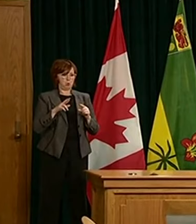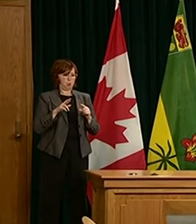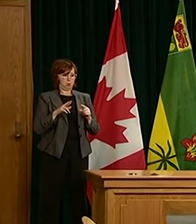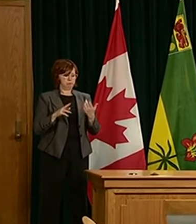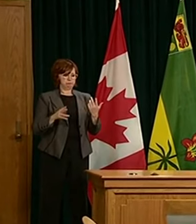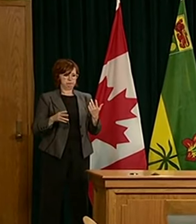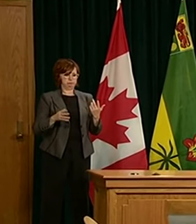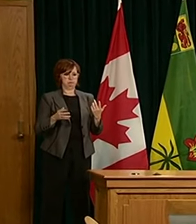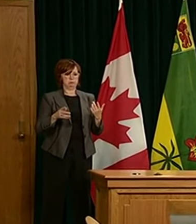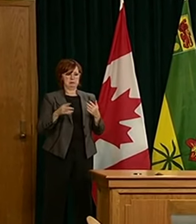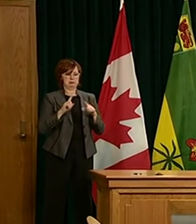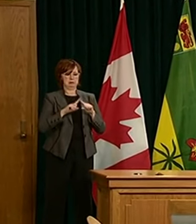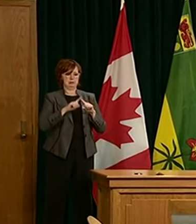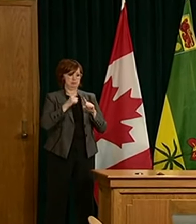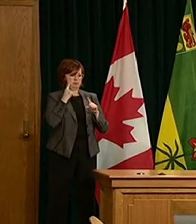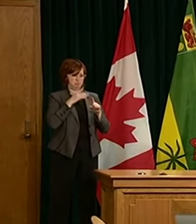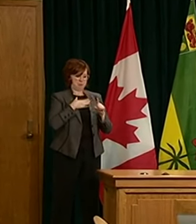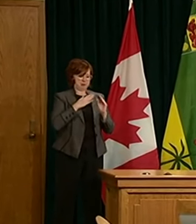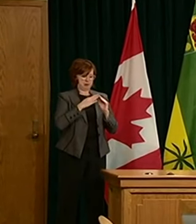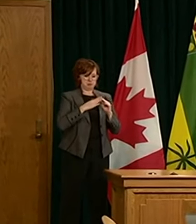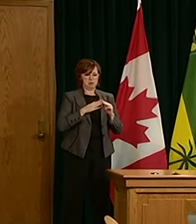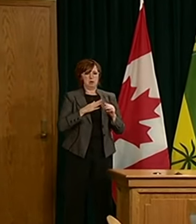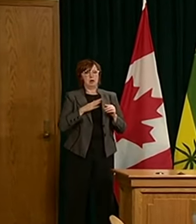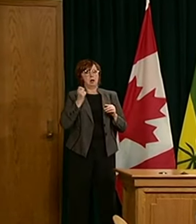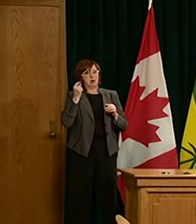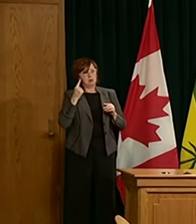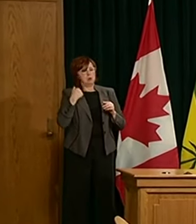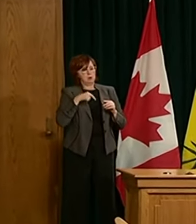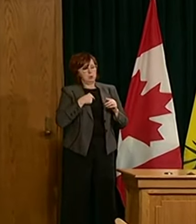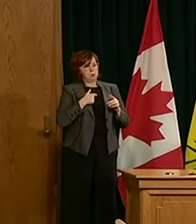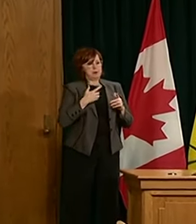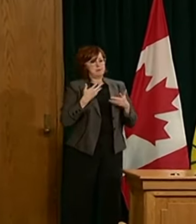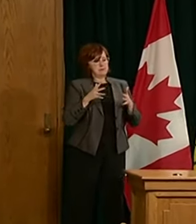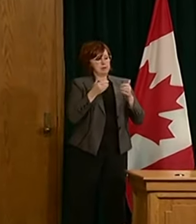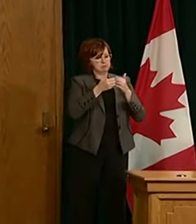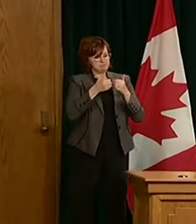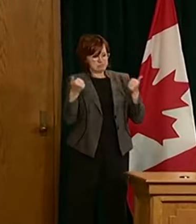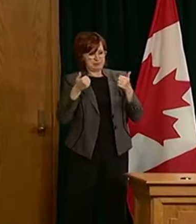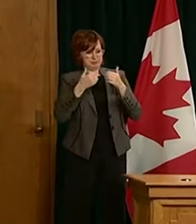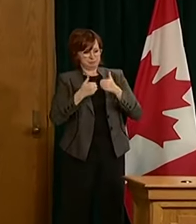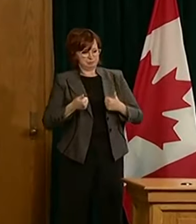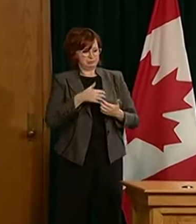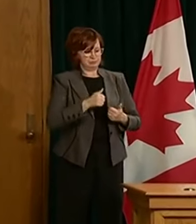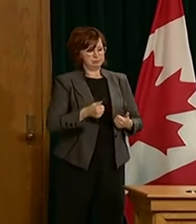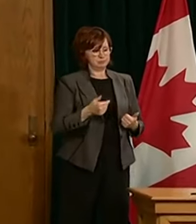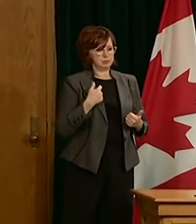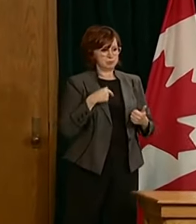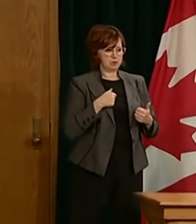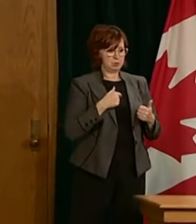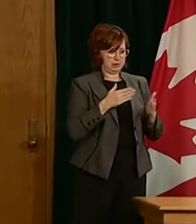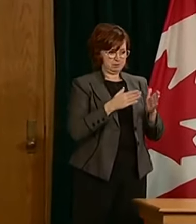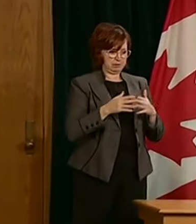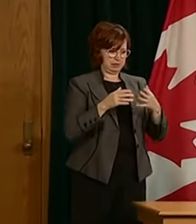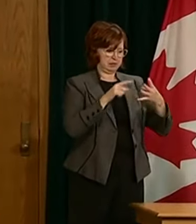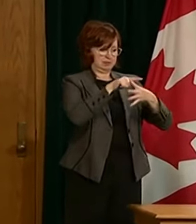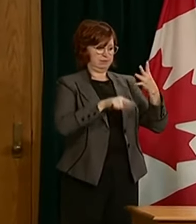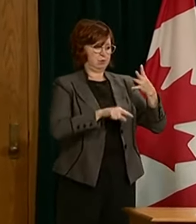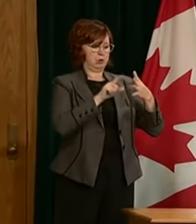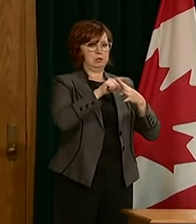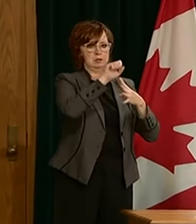So from a planning perspective, using the modeling, they were split up across multiple areas across the province, but I think I'll